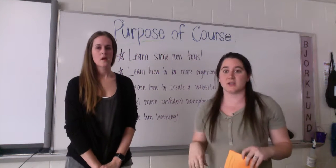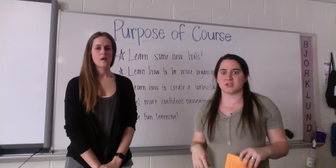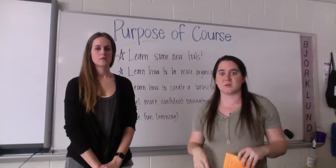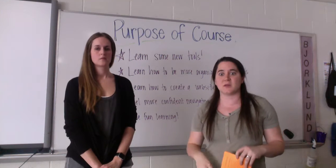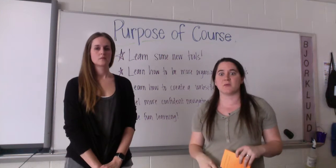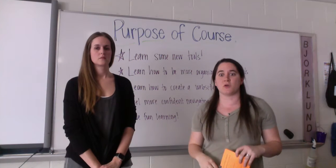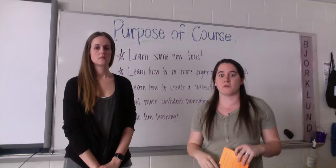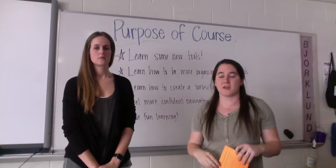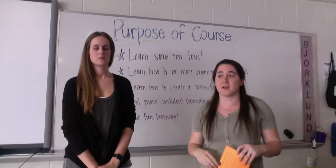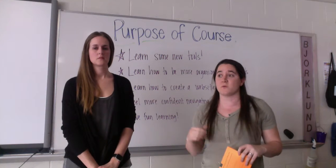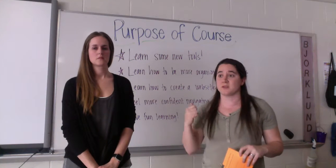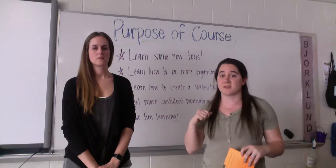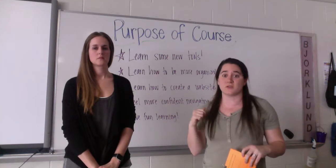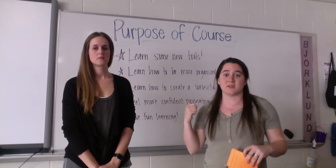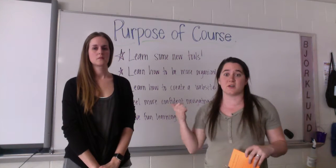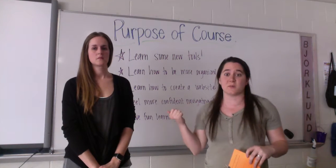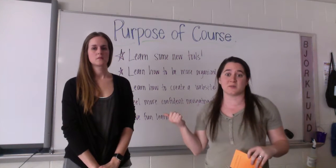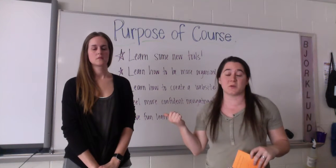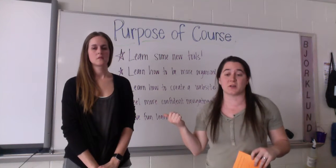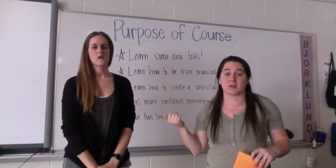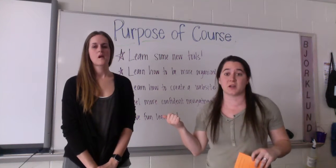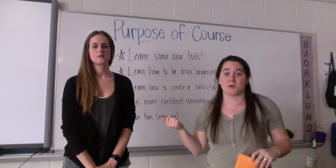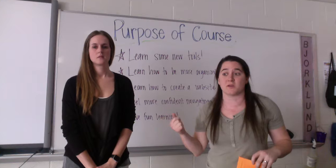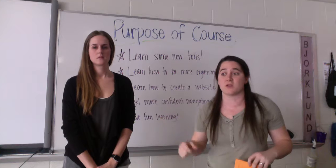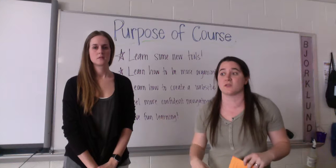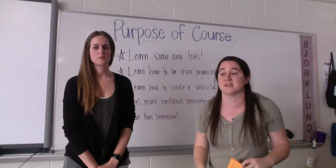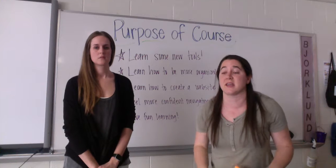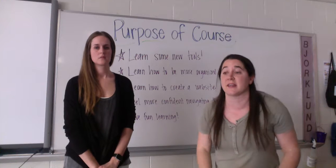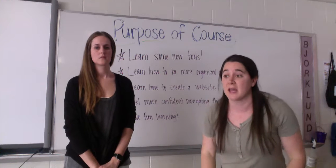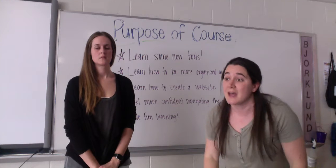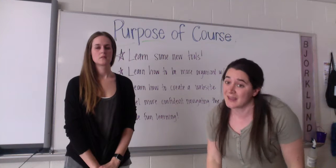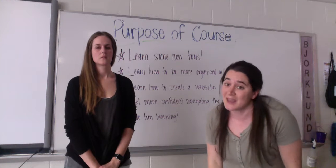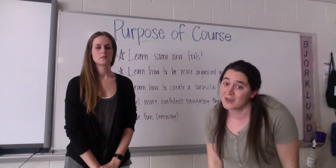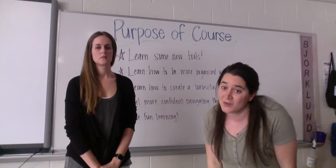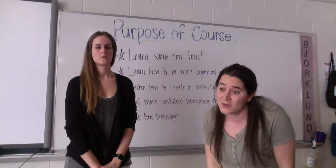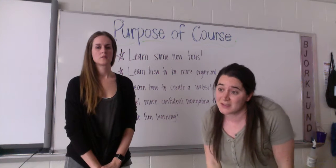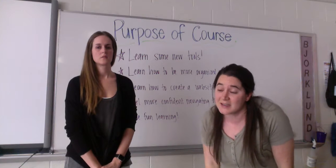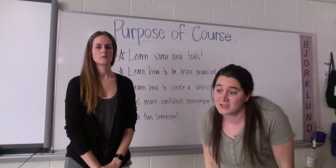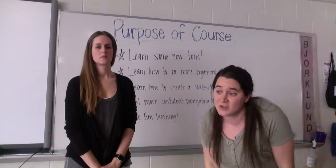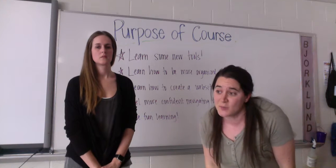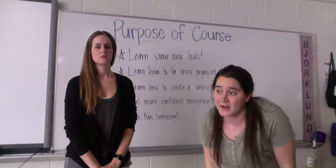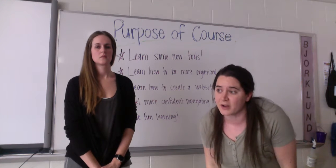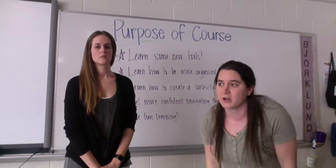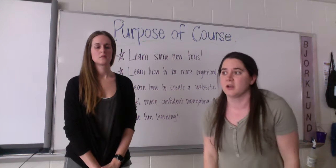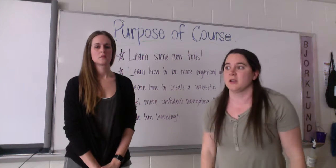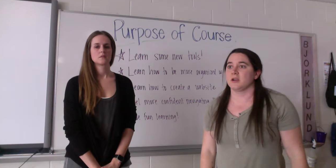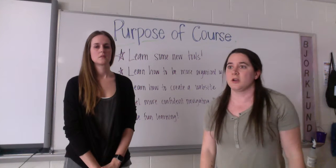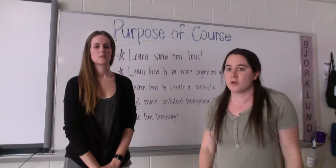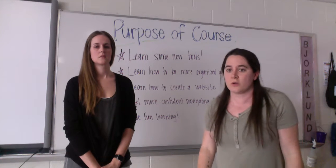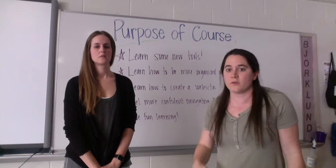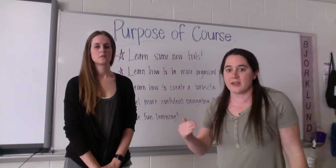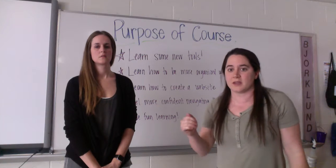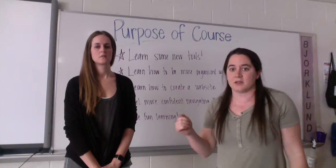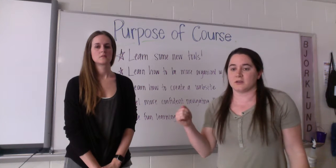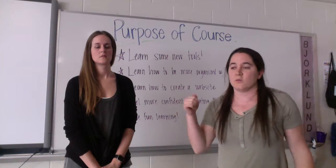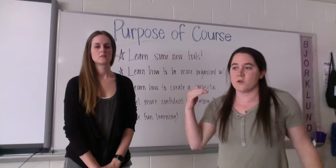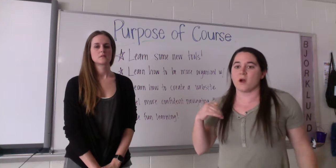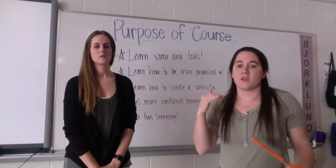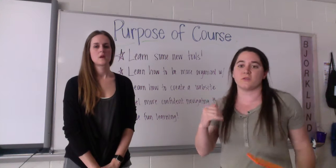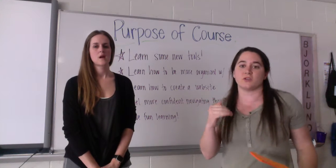just being motivated when Scoozy or Miss Bjorklund come over to you and say like, okay, you need to do better. No, like we want you to